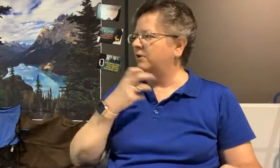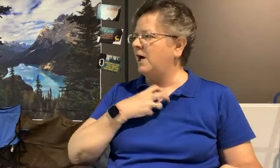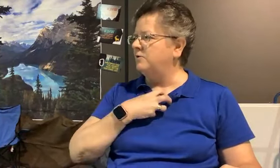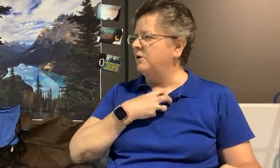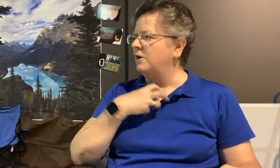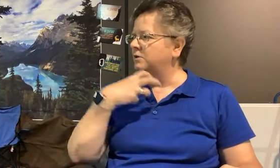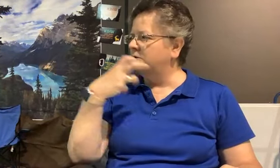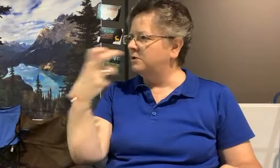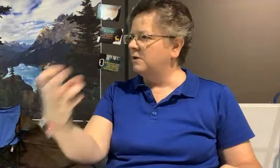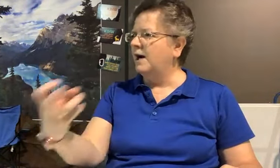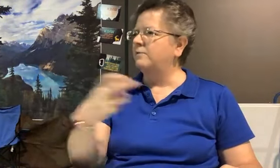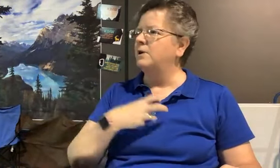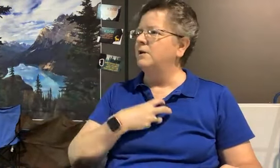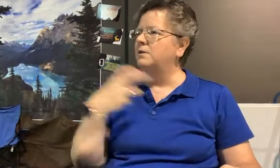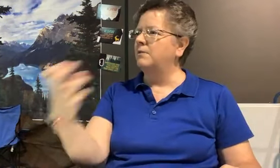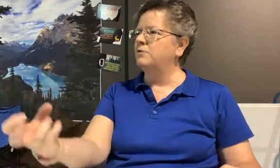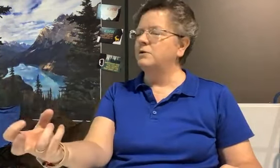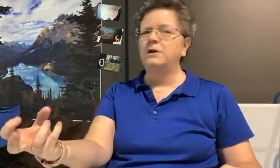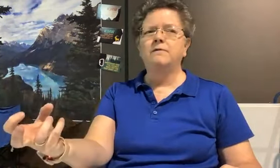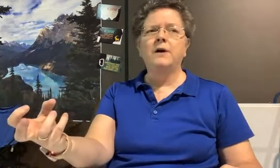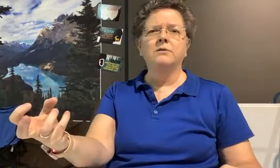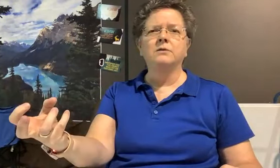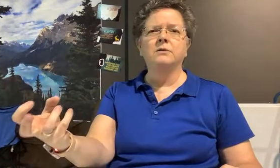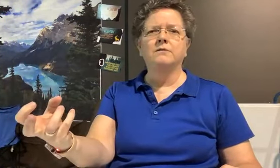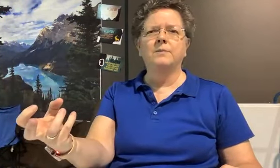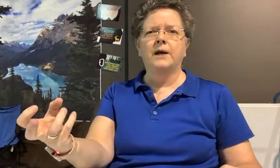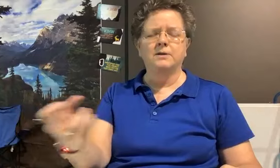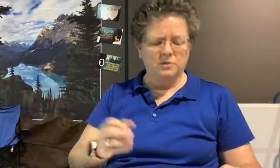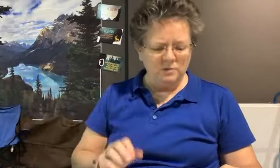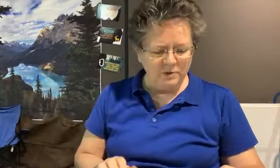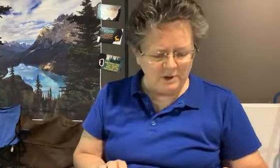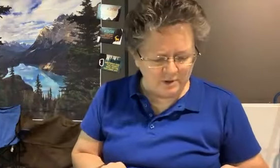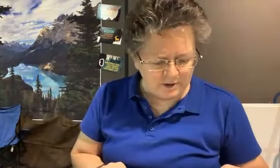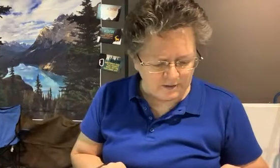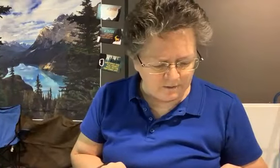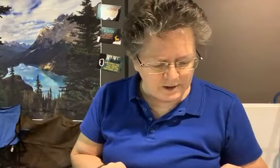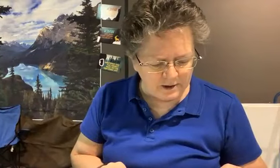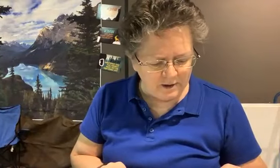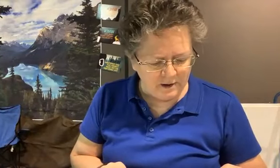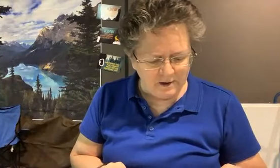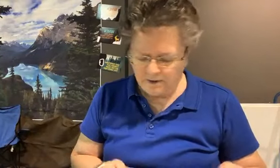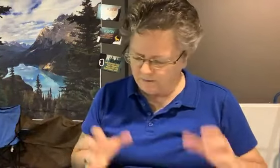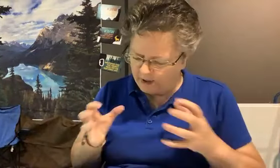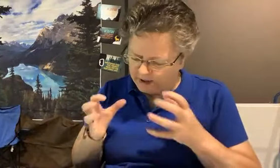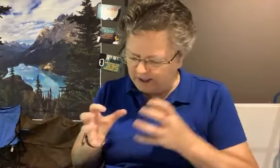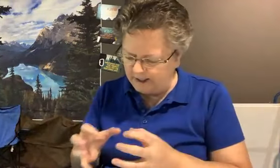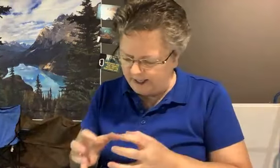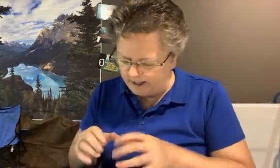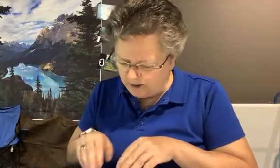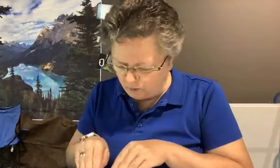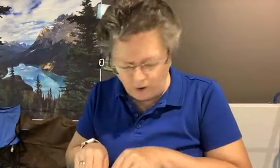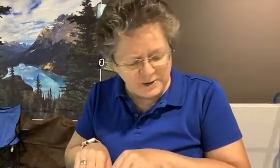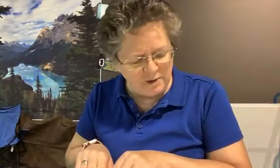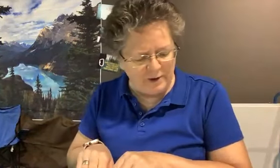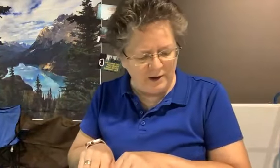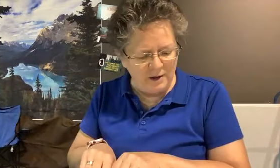God described the emotions he felt from that. So really interesting for us to get what's going on